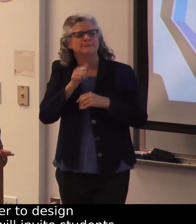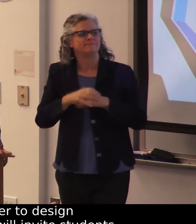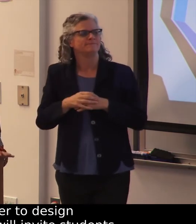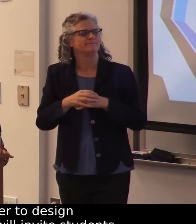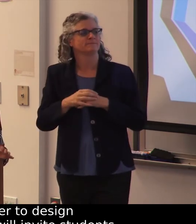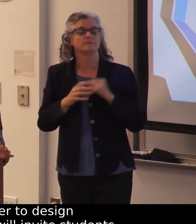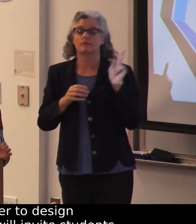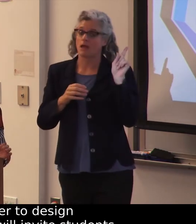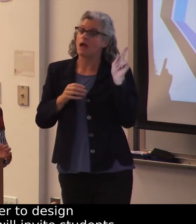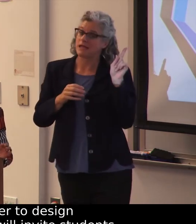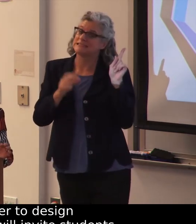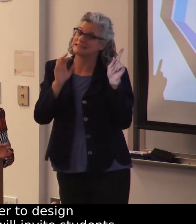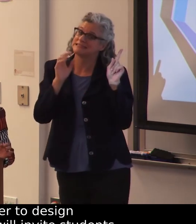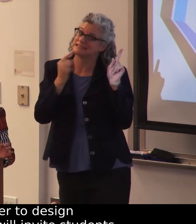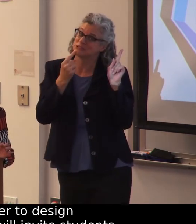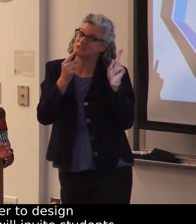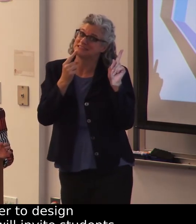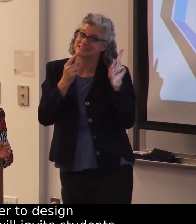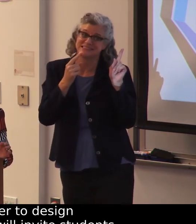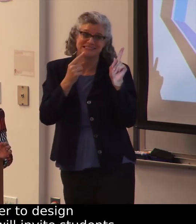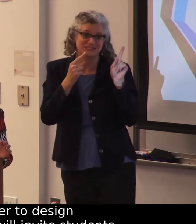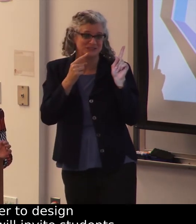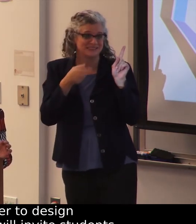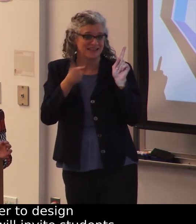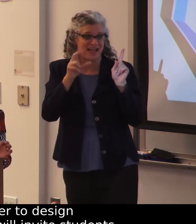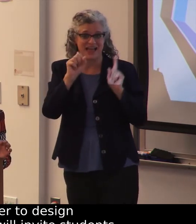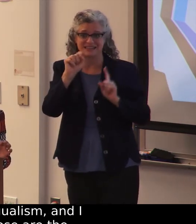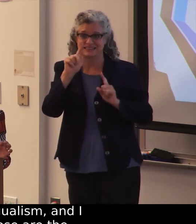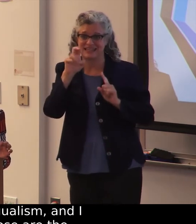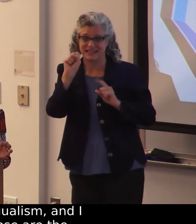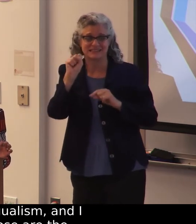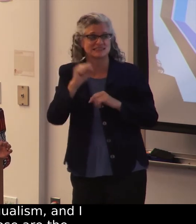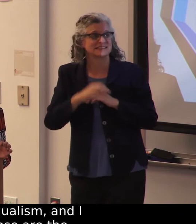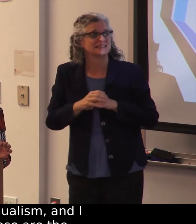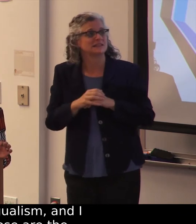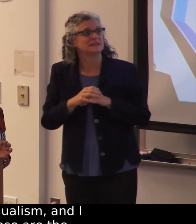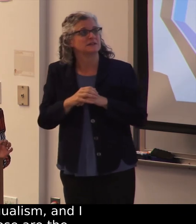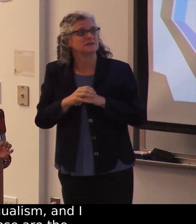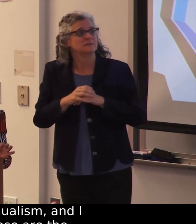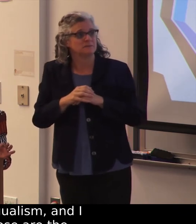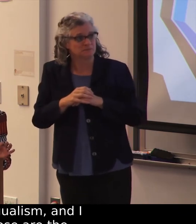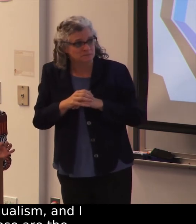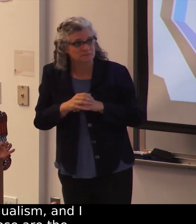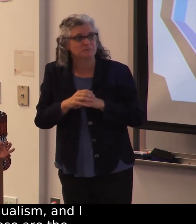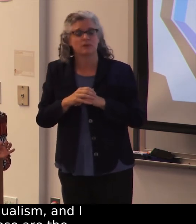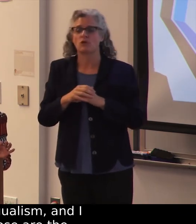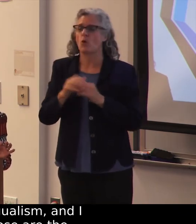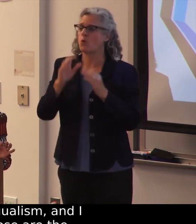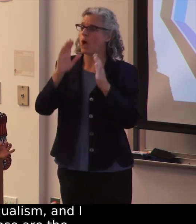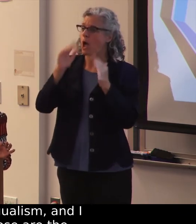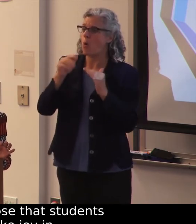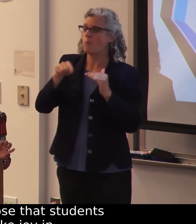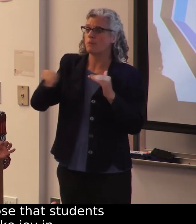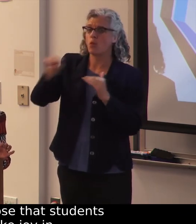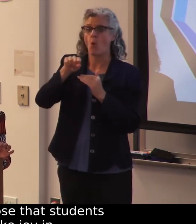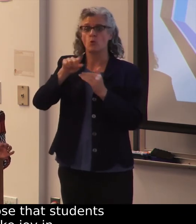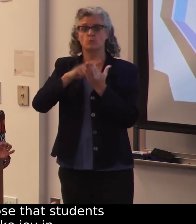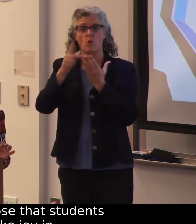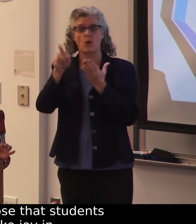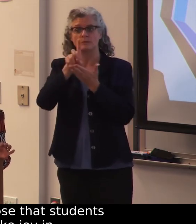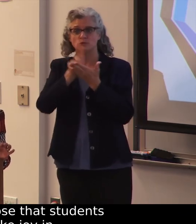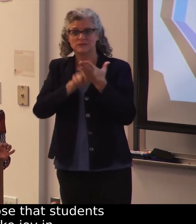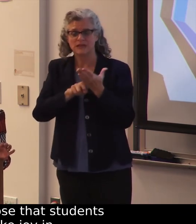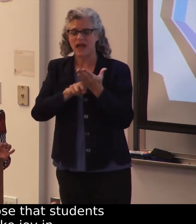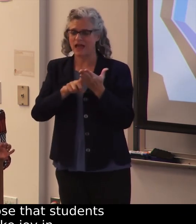high. So in order to design programs that will invite students to take joy in their bilingualism, and I hope that those are the programs that we're designing, those